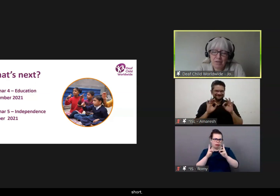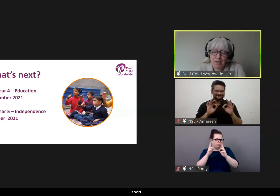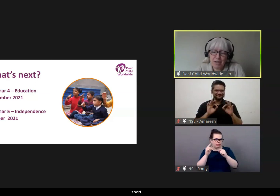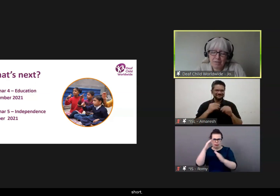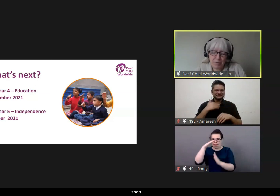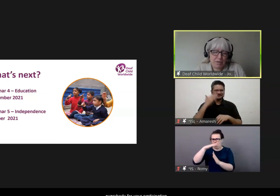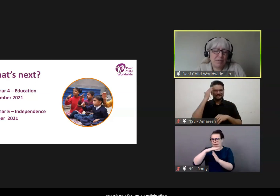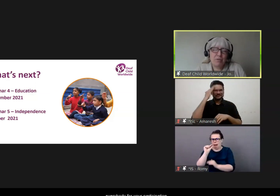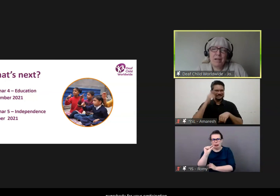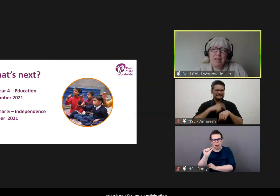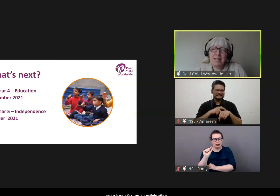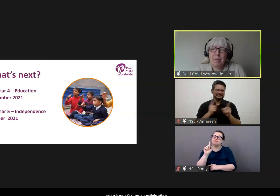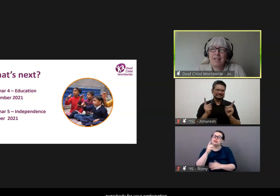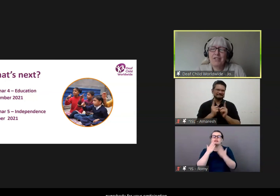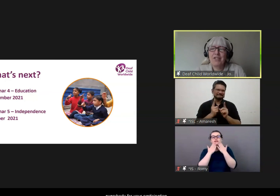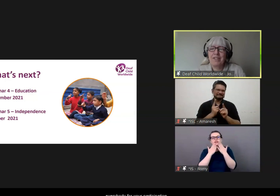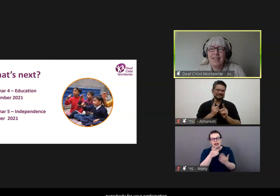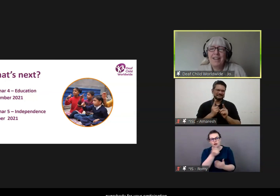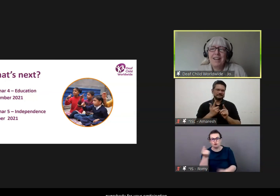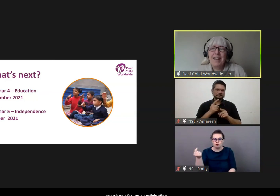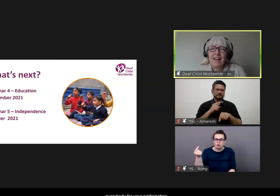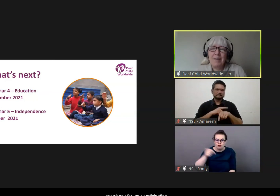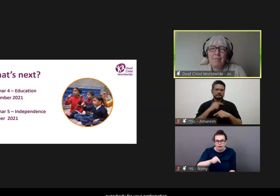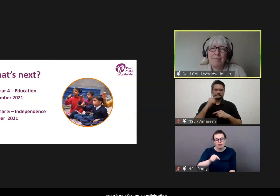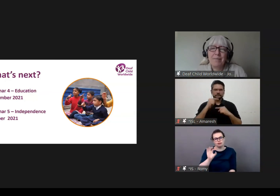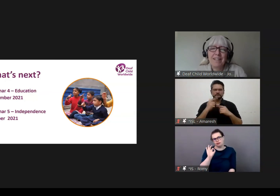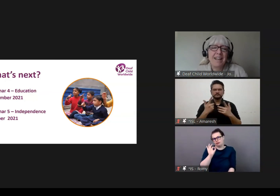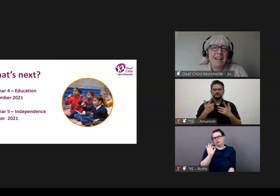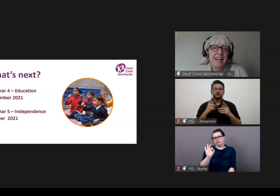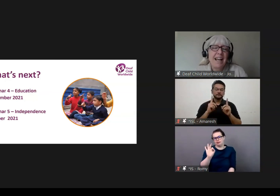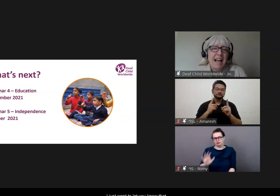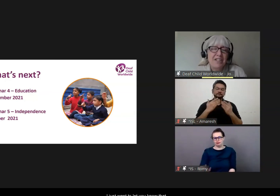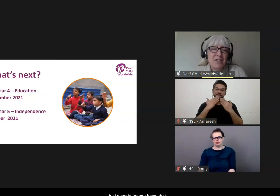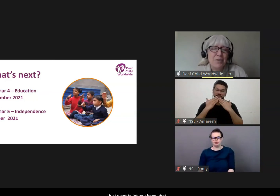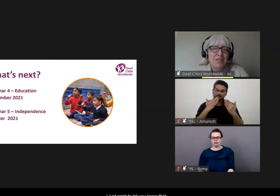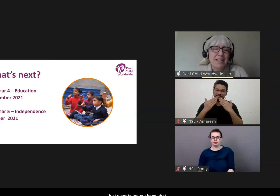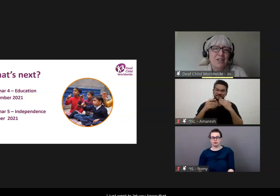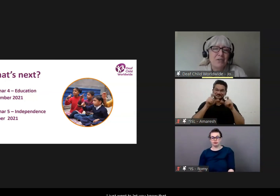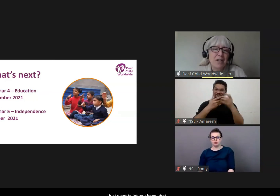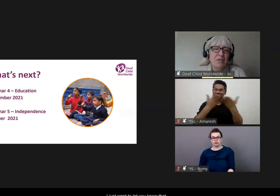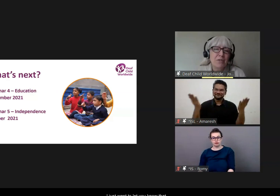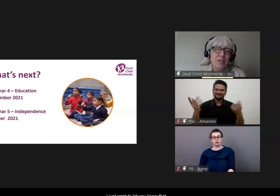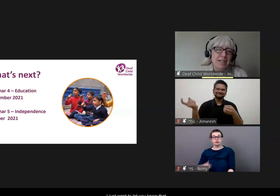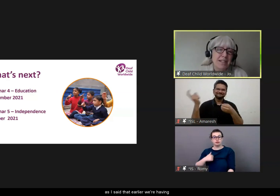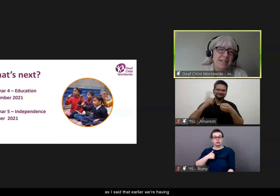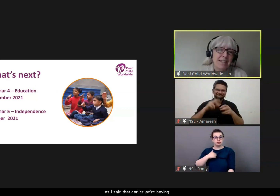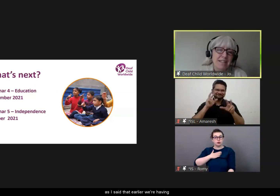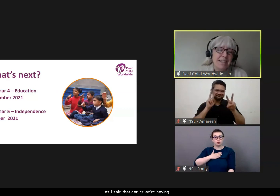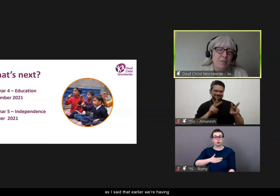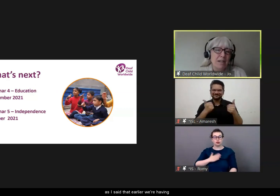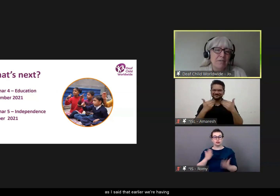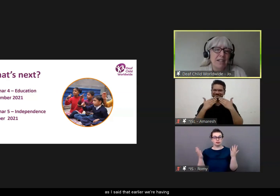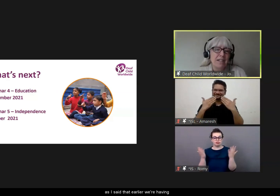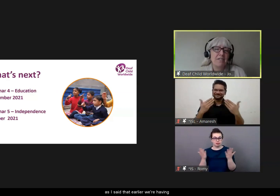much for everybody for your participation. I just want to let you know that, as I said